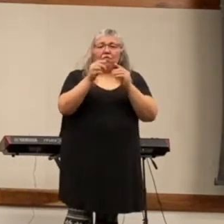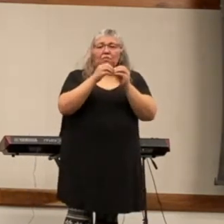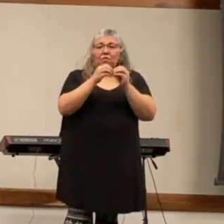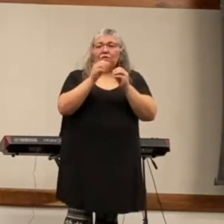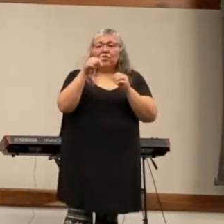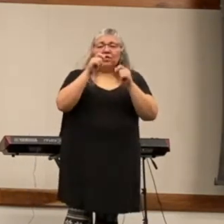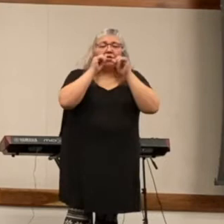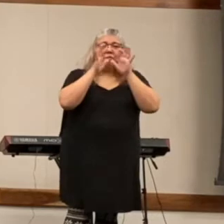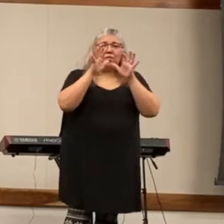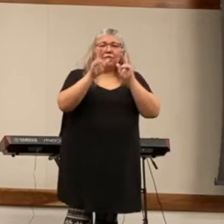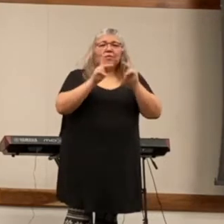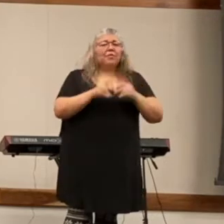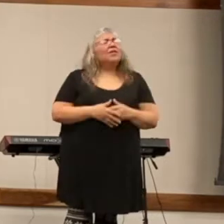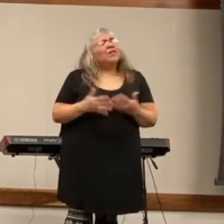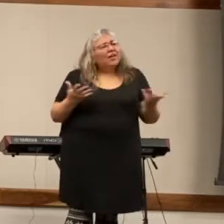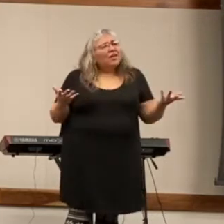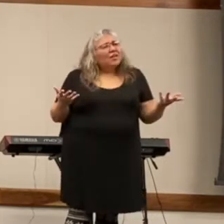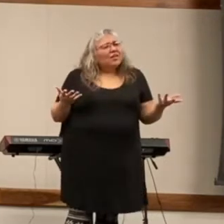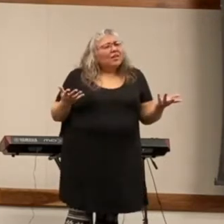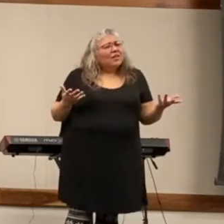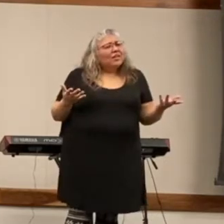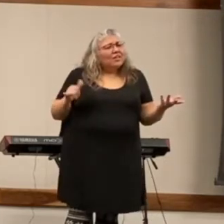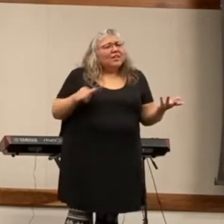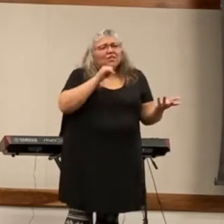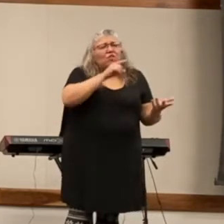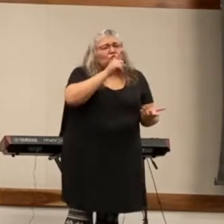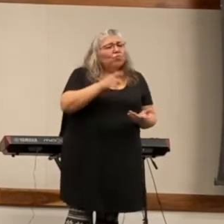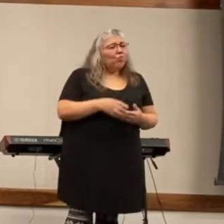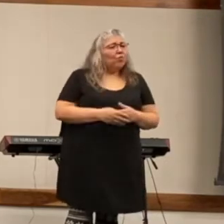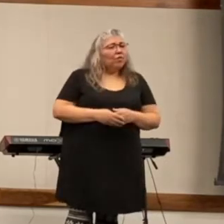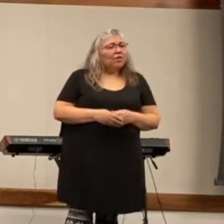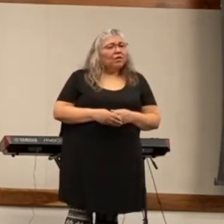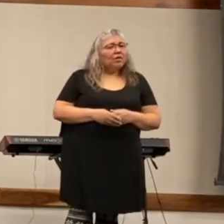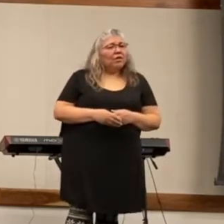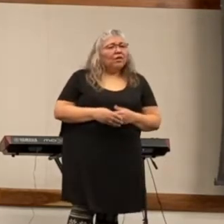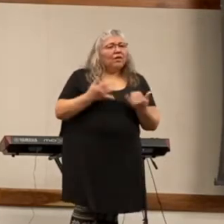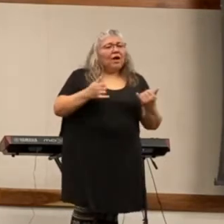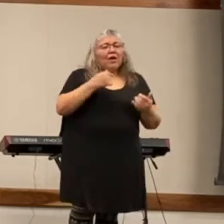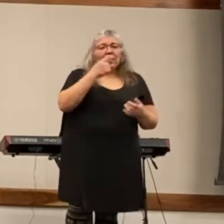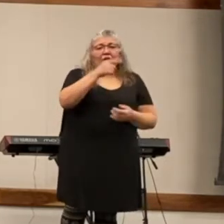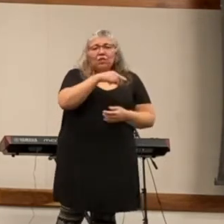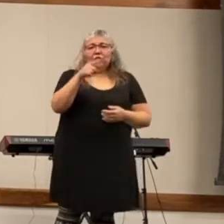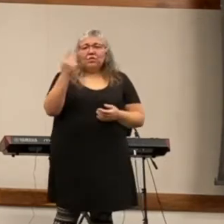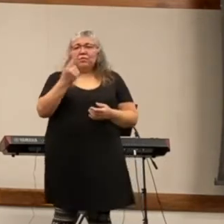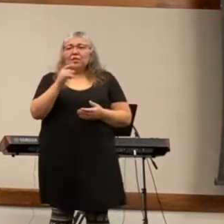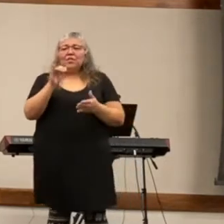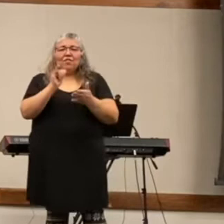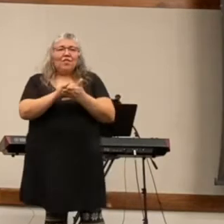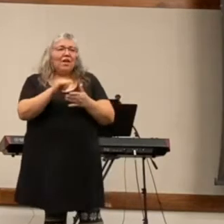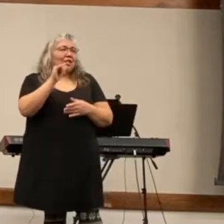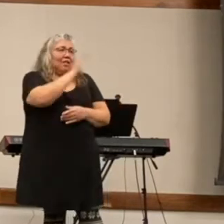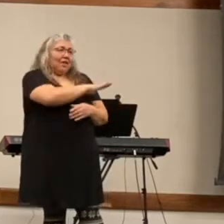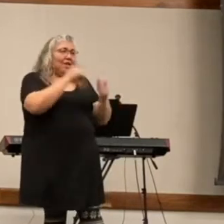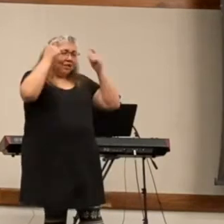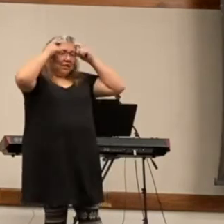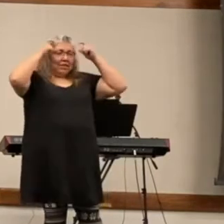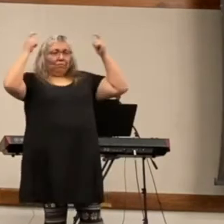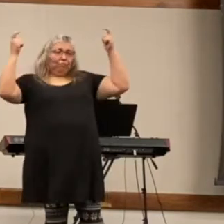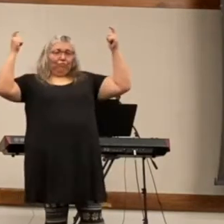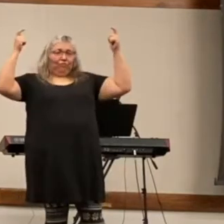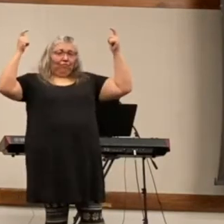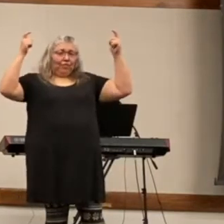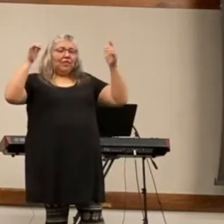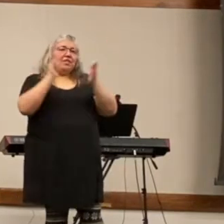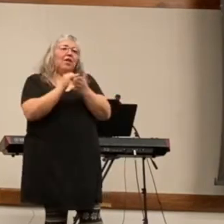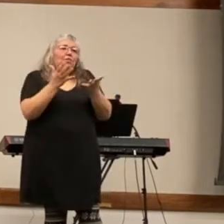are the blessed ones. Can I tell you something? That's not true. Can I tell you something? That's his ego. That's